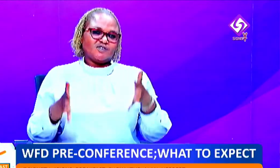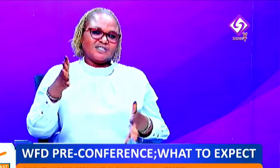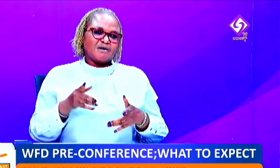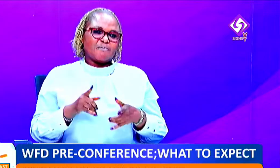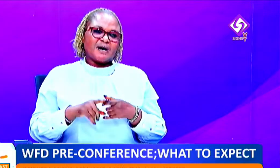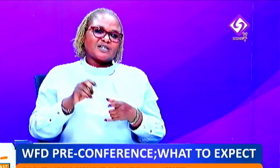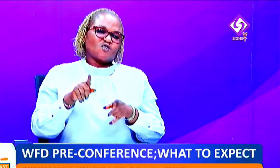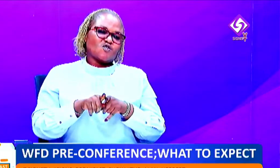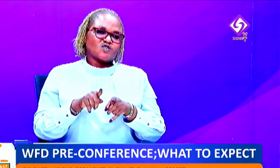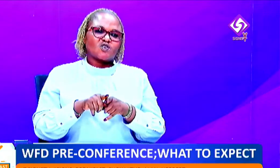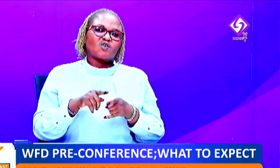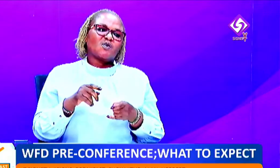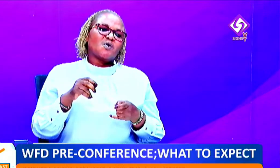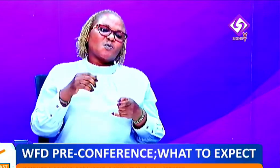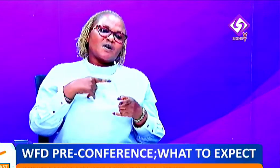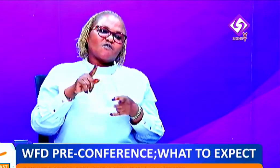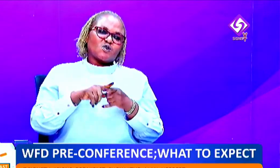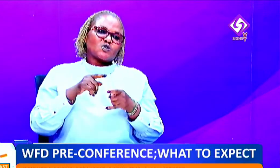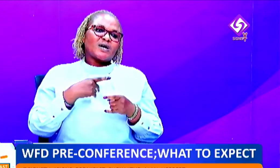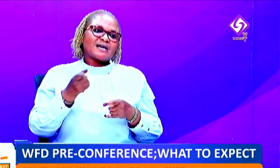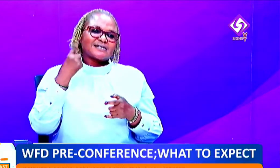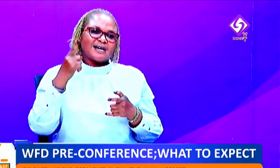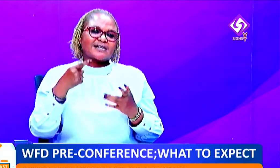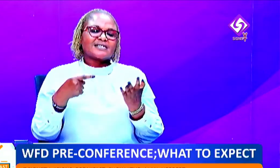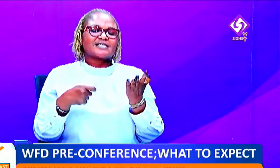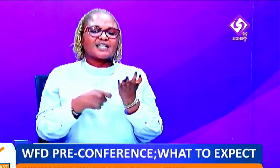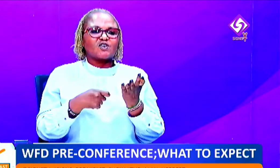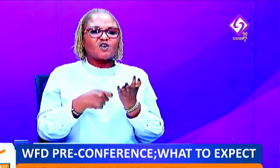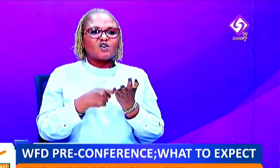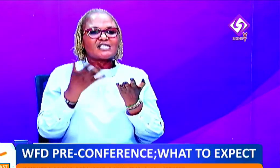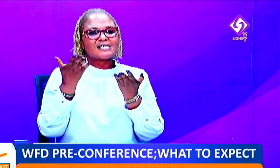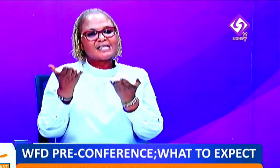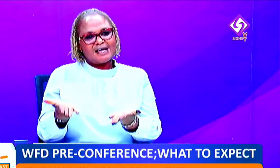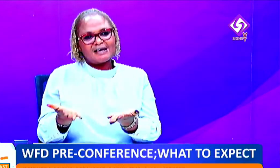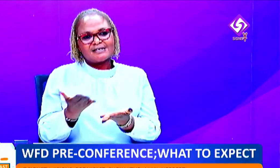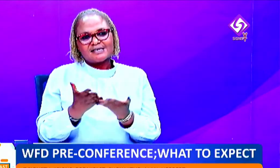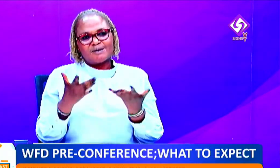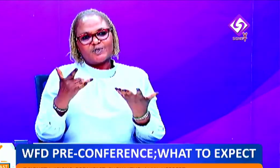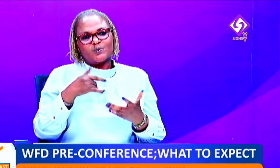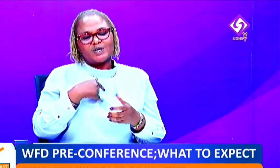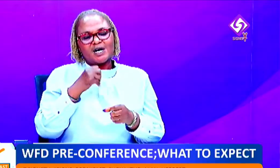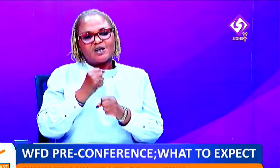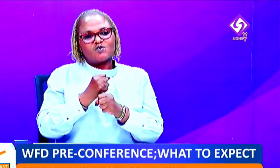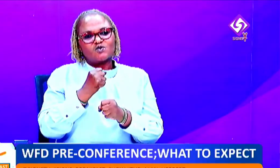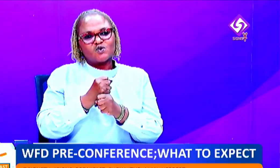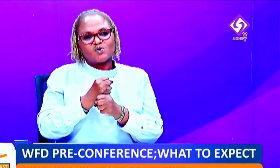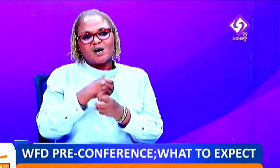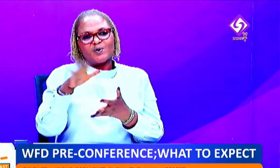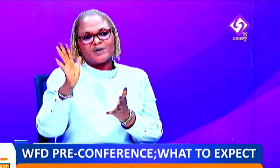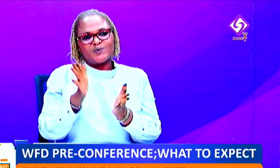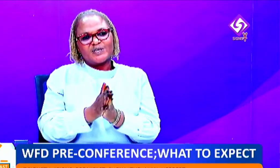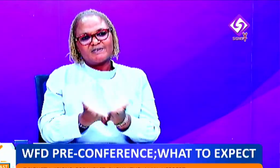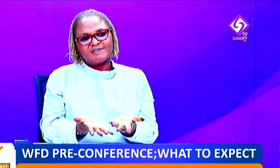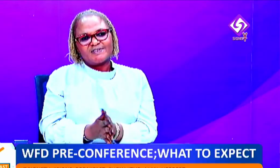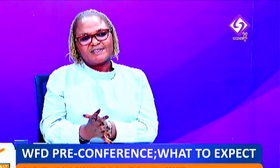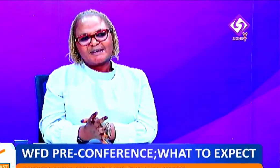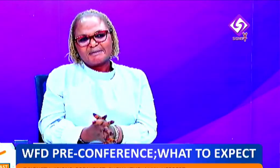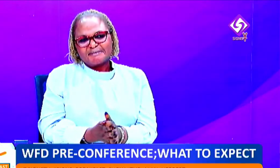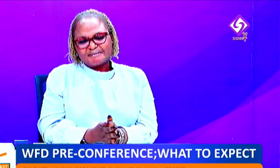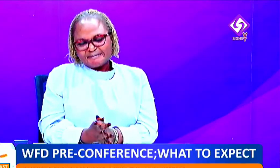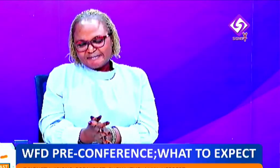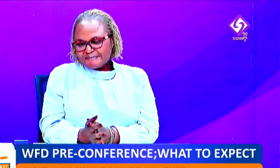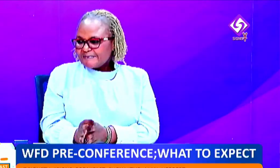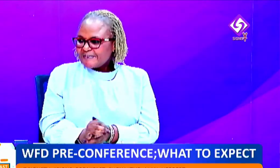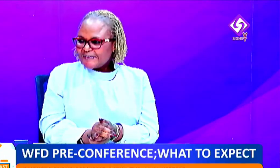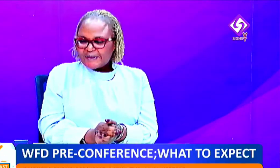a human, a sign language interpreter. But if AI has come there and technology is advancing